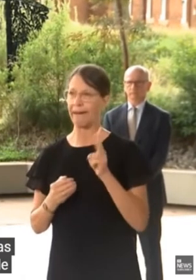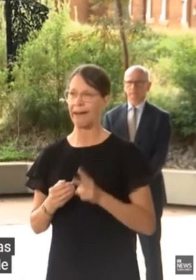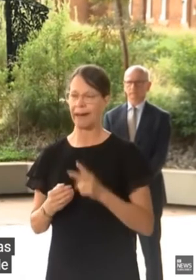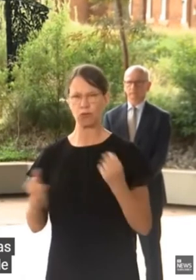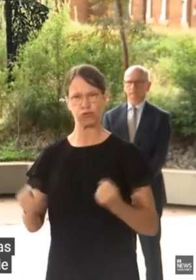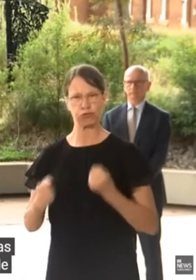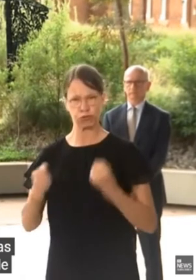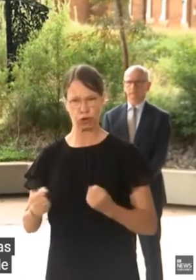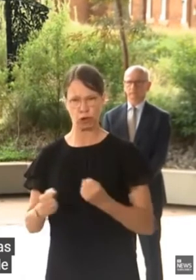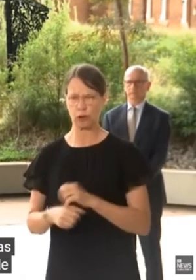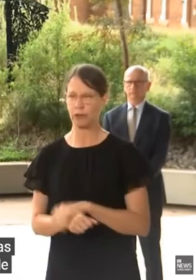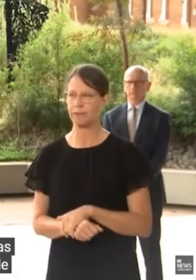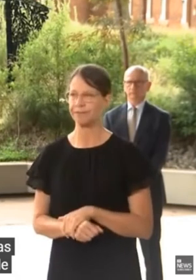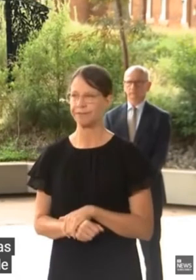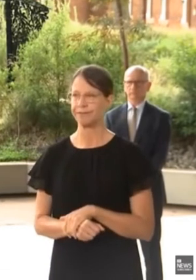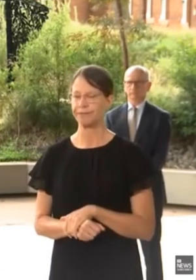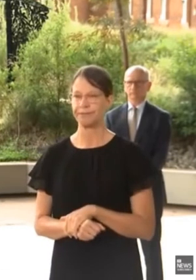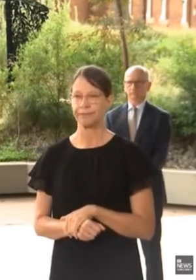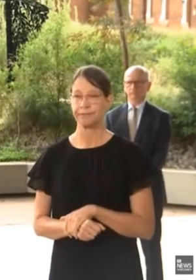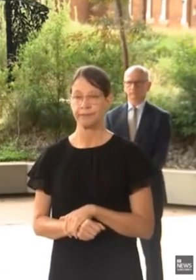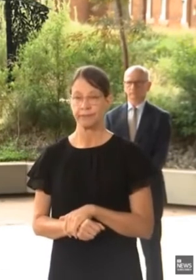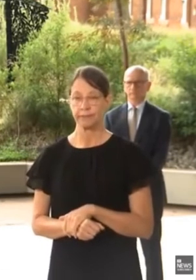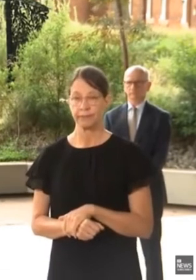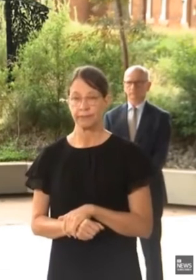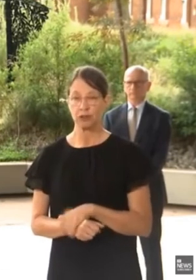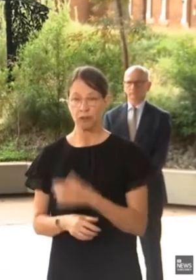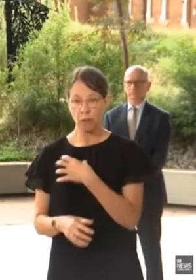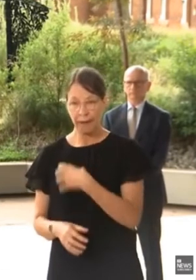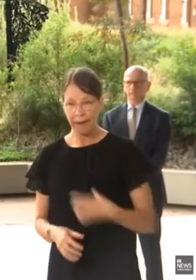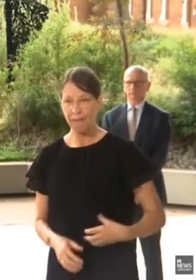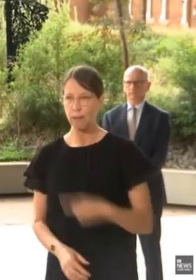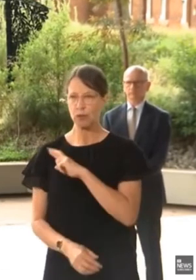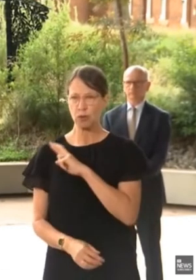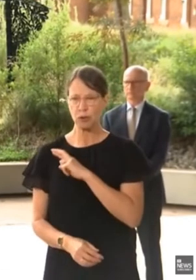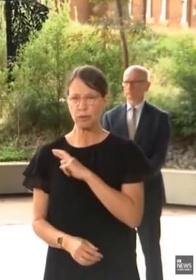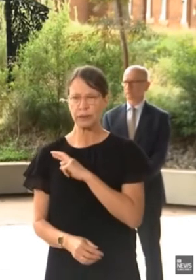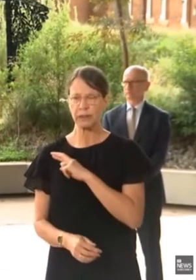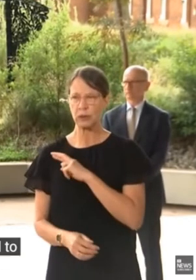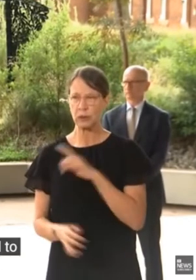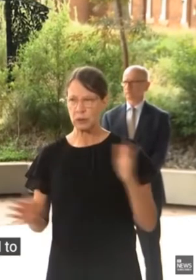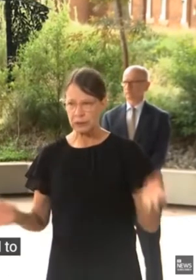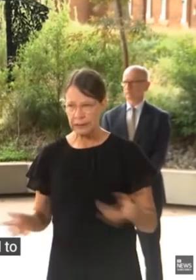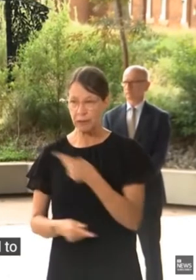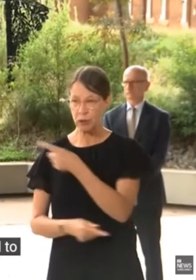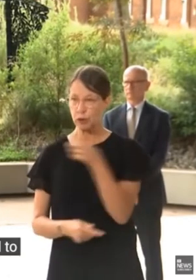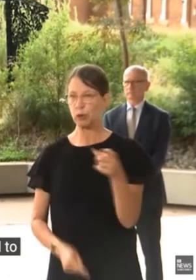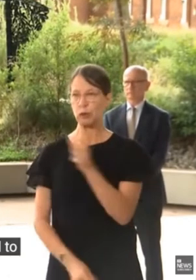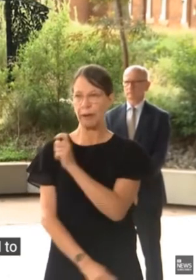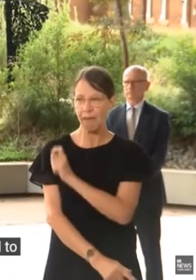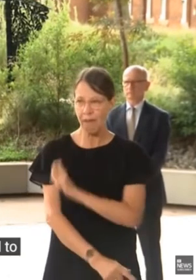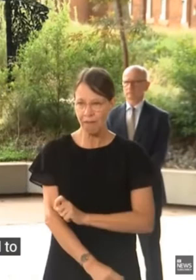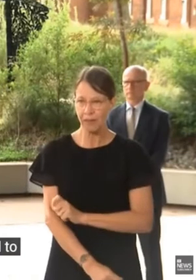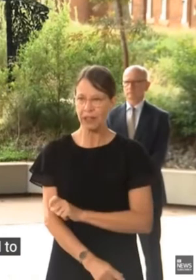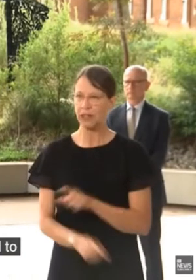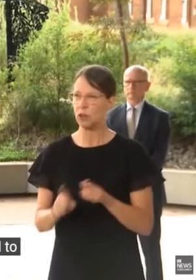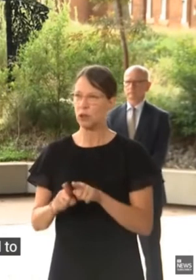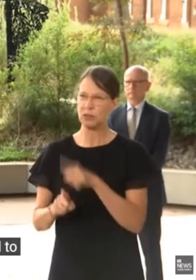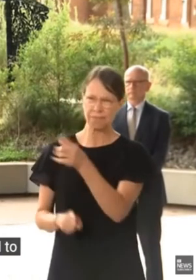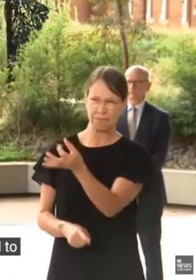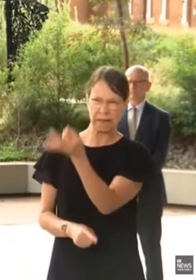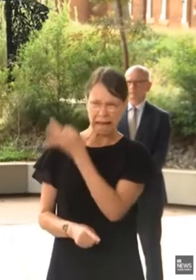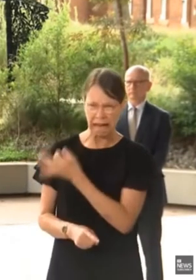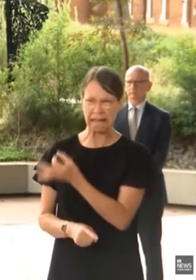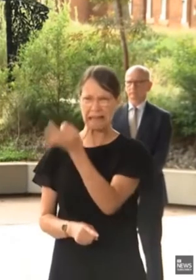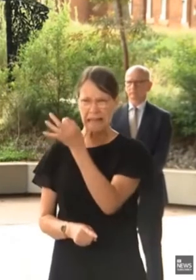job is to provide that confidence in our people. And to Ashley's question in relation to some of these